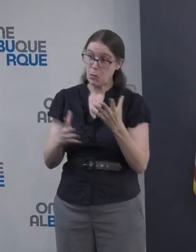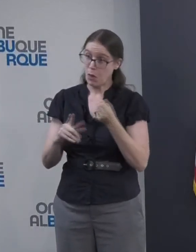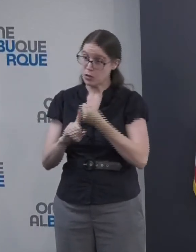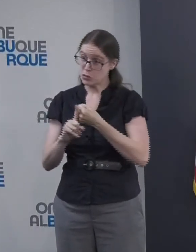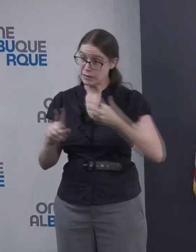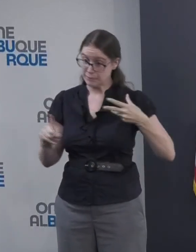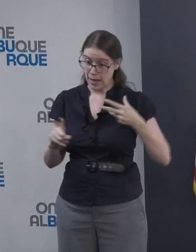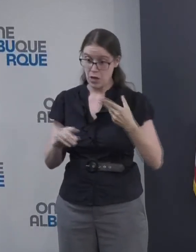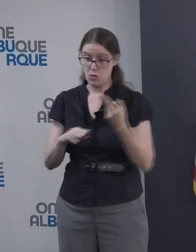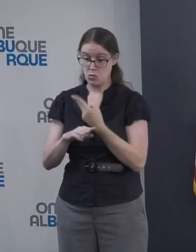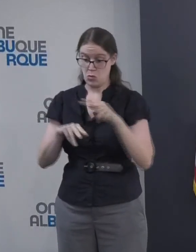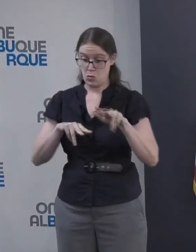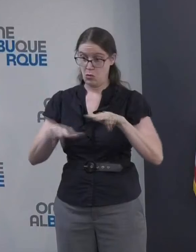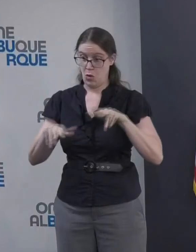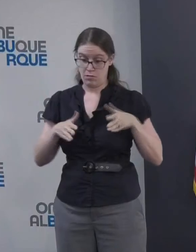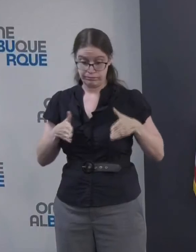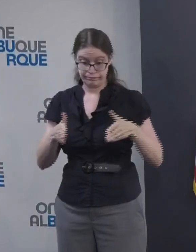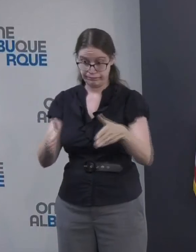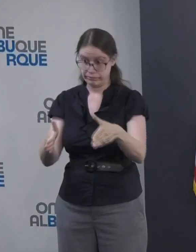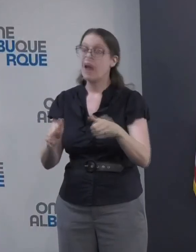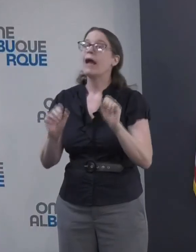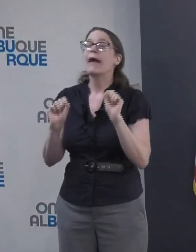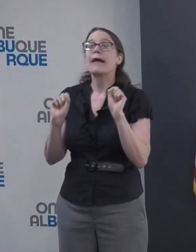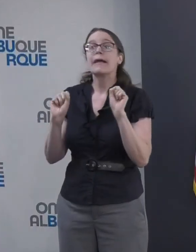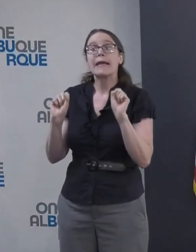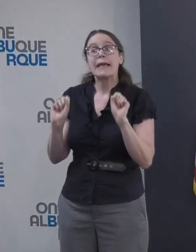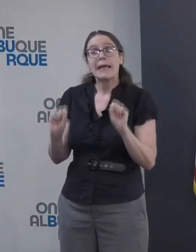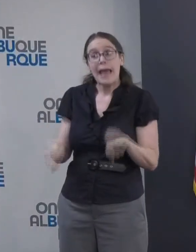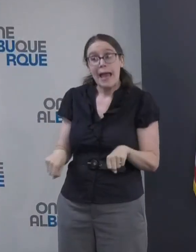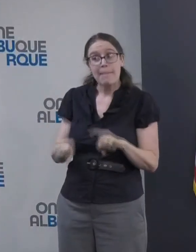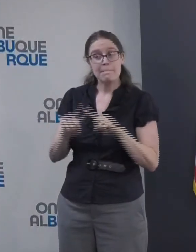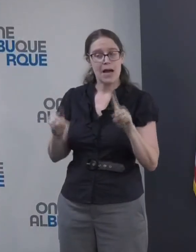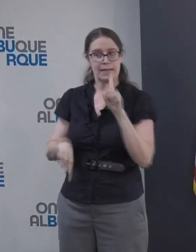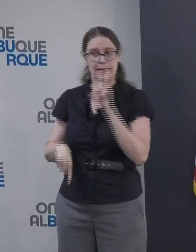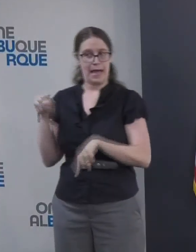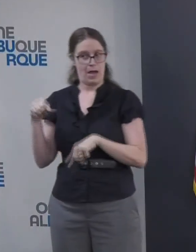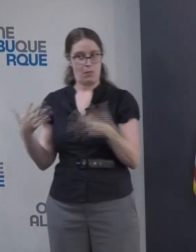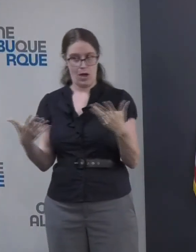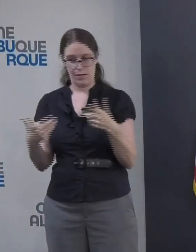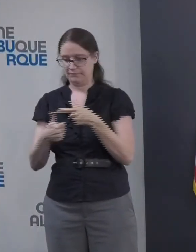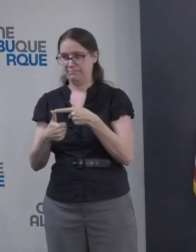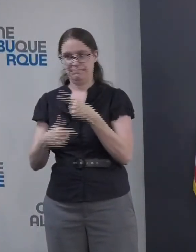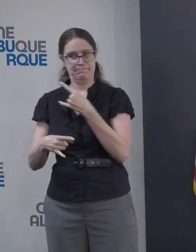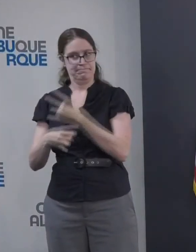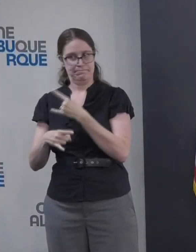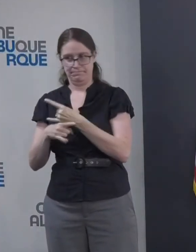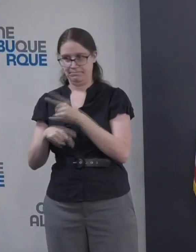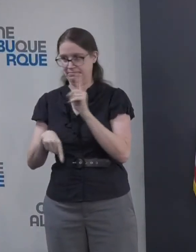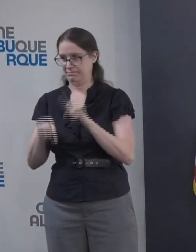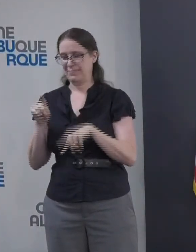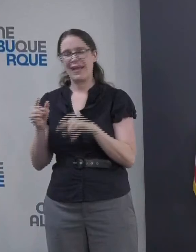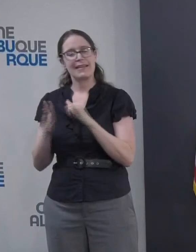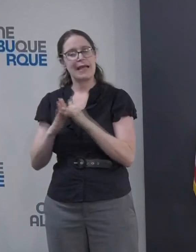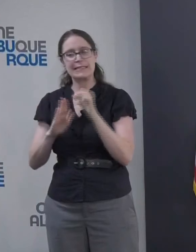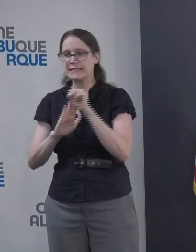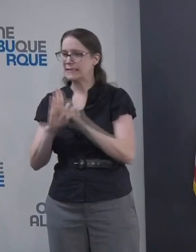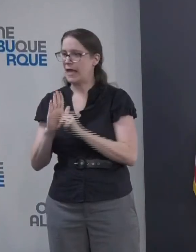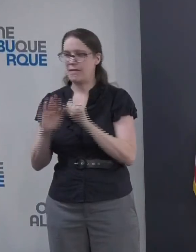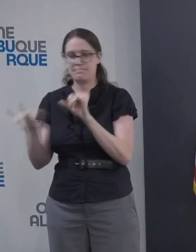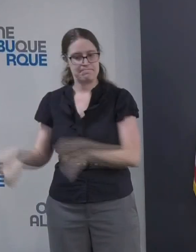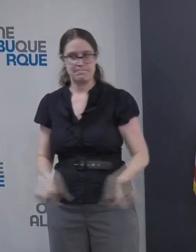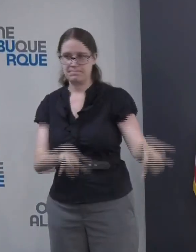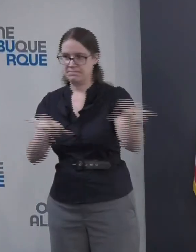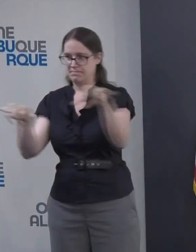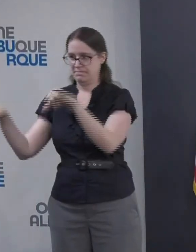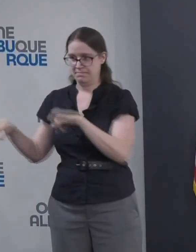you can, but I want to remind folks what you can't do. It doesn't include alcohol, and again, that's just a state regulation. So if